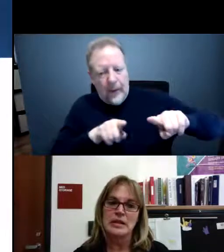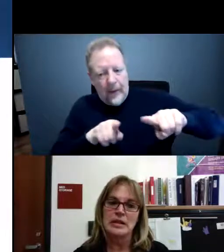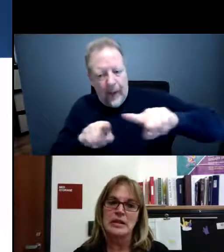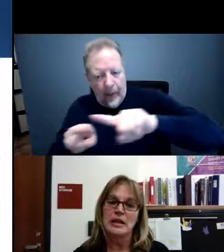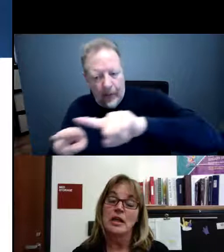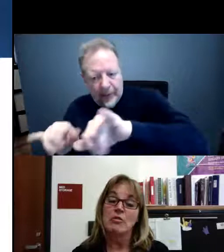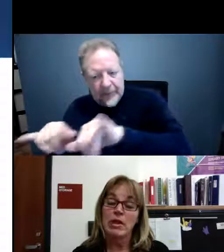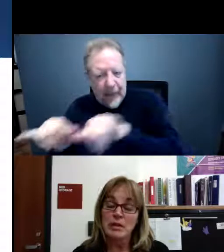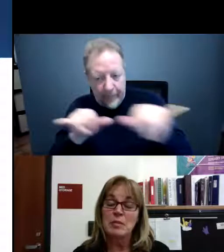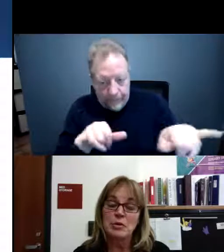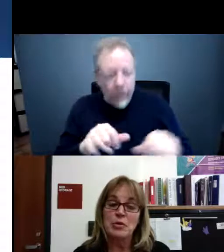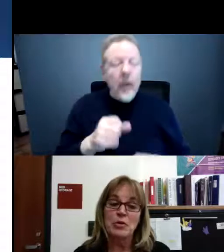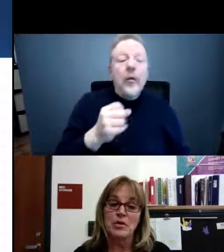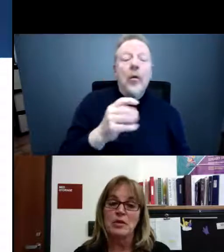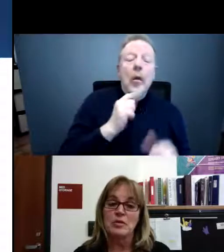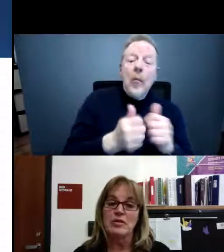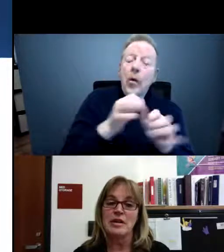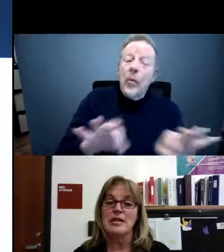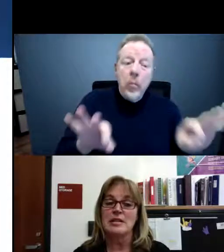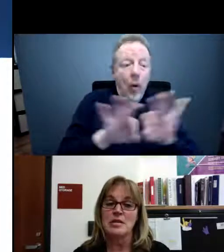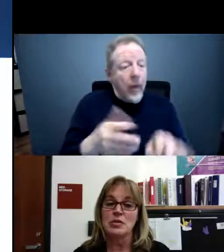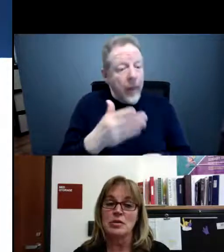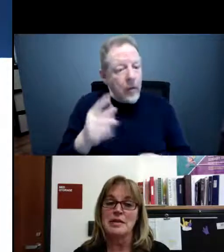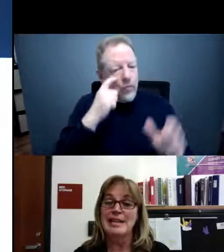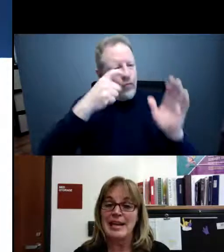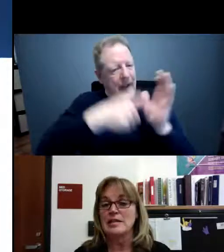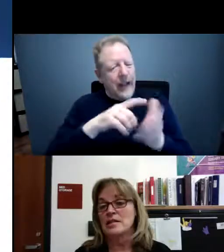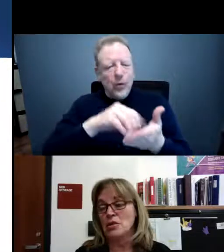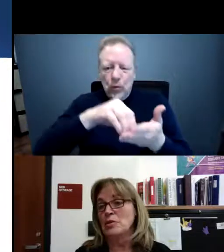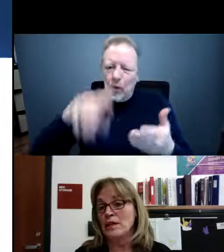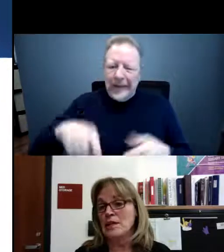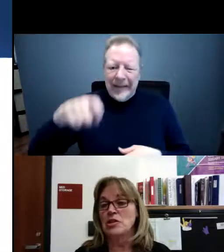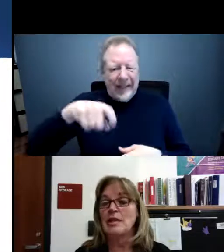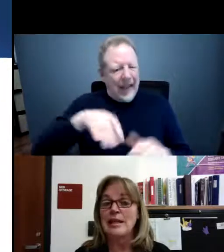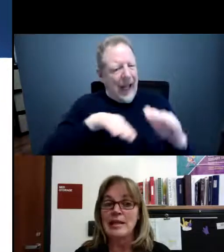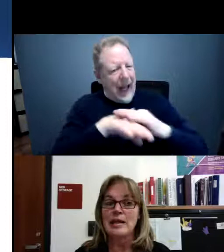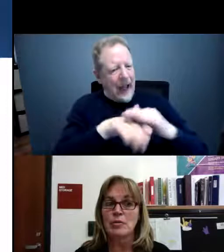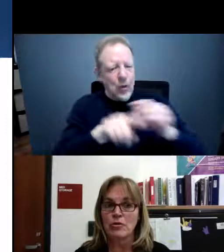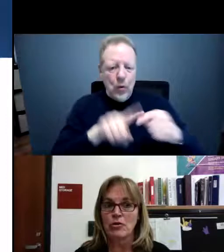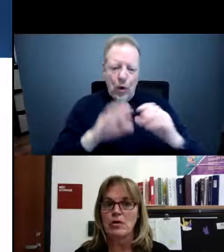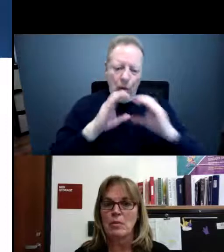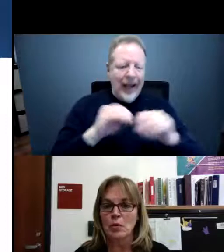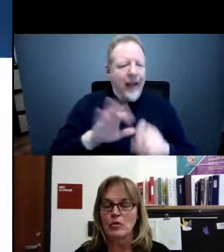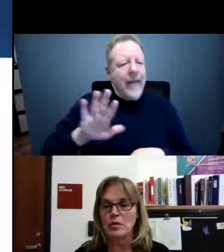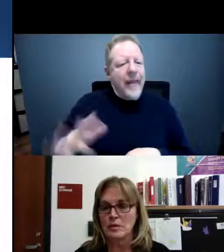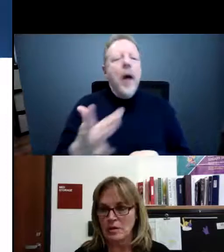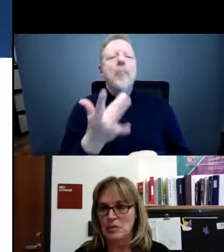basically, the most important thing was to recognize that students need access to communication in their preferred mode of